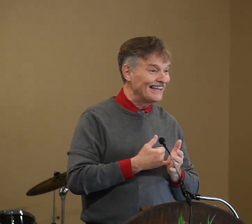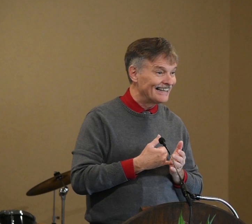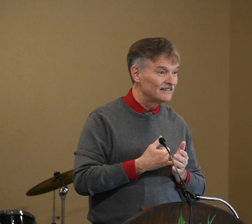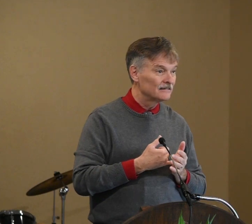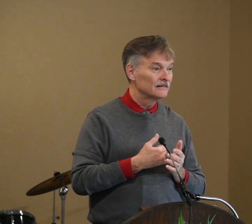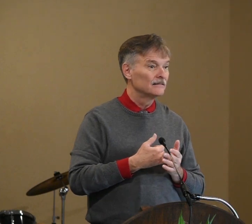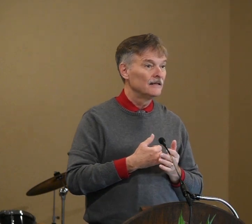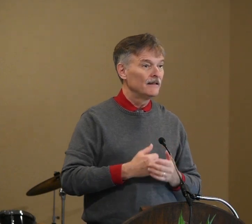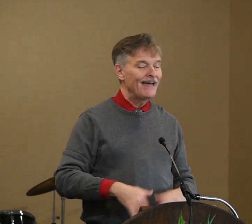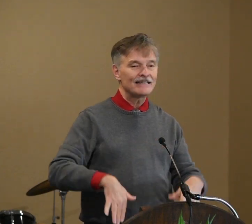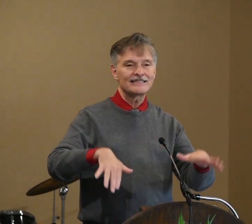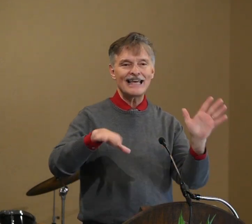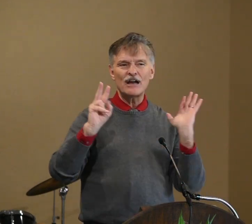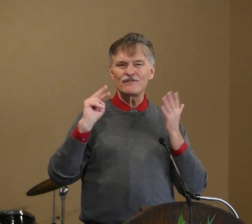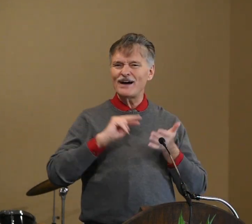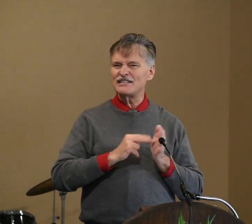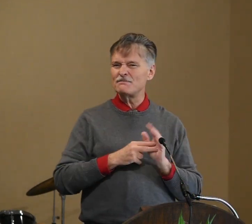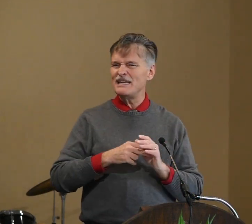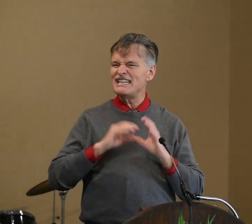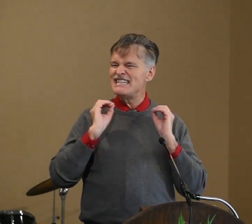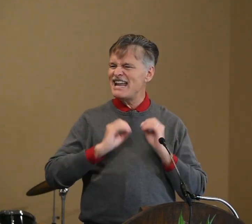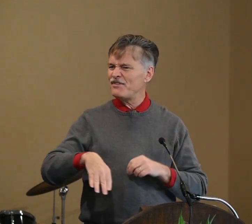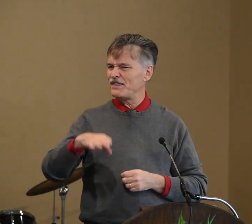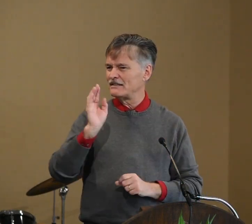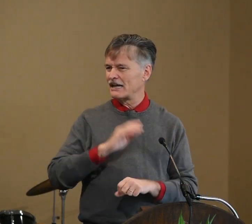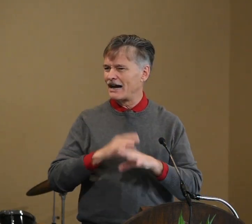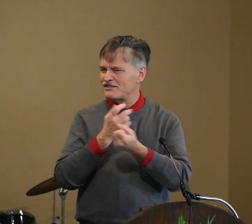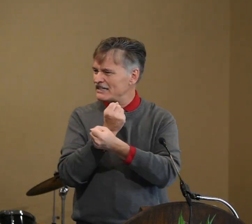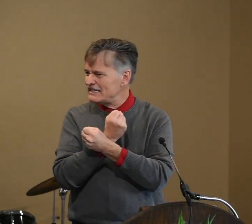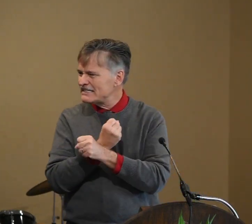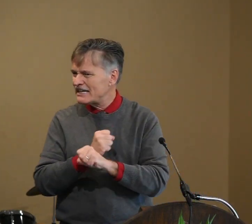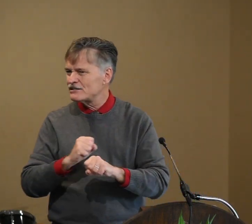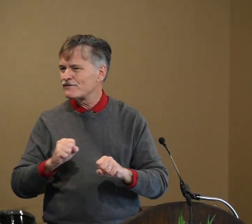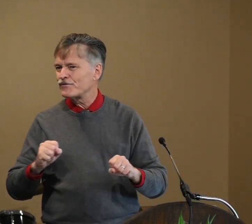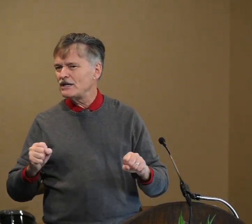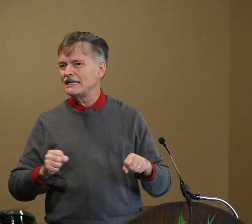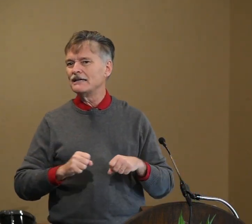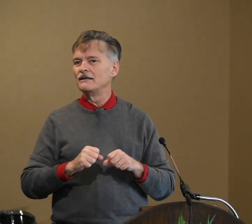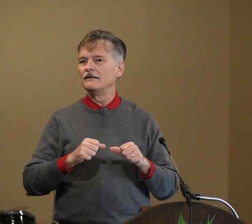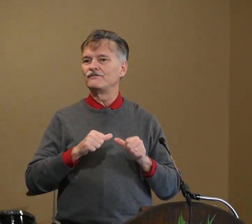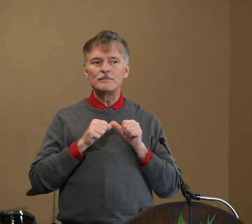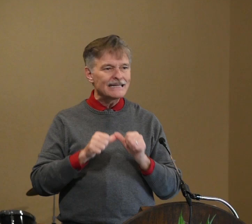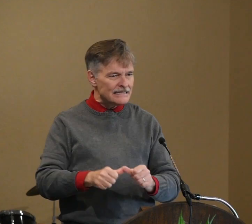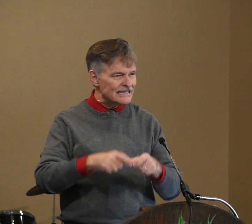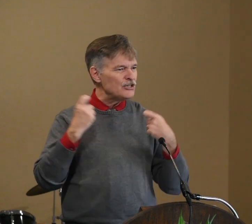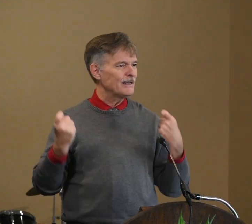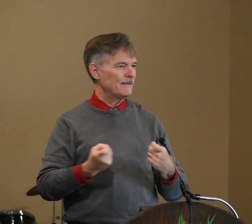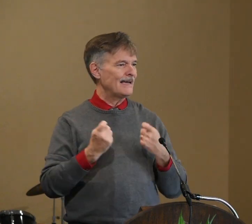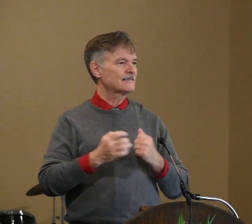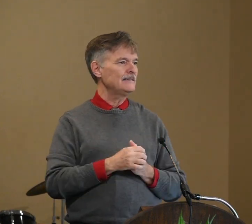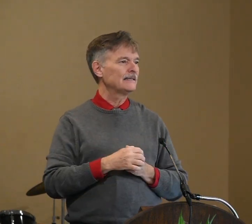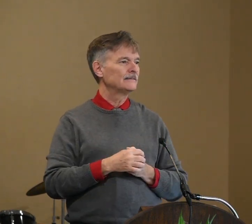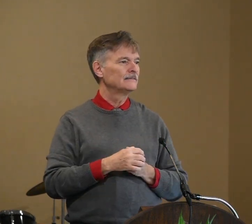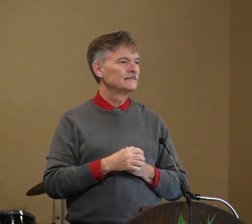again. That sacrifice meant nothing to God because it didn't set us free from continuing in that sin.